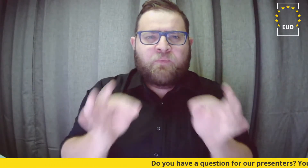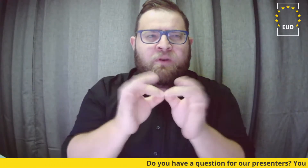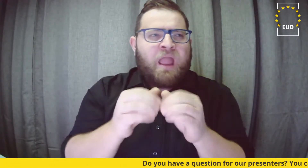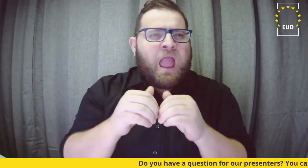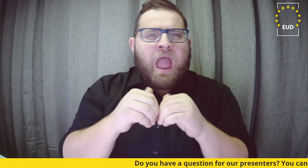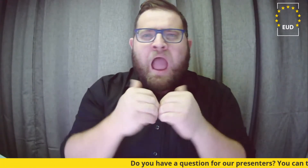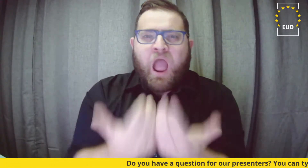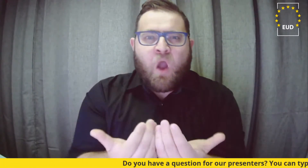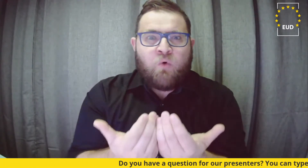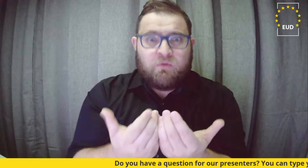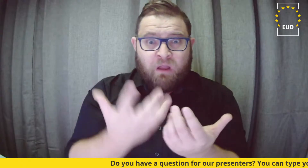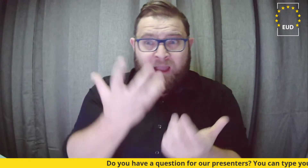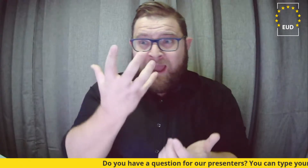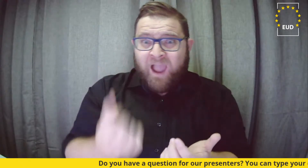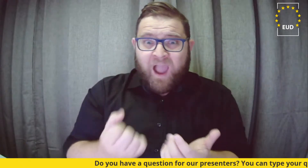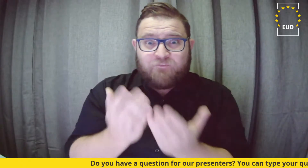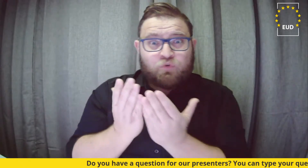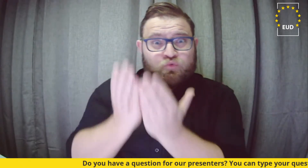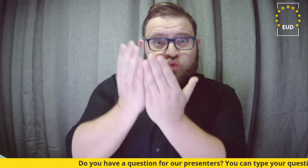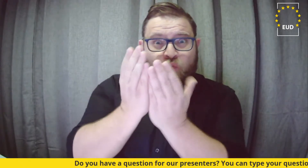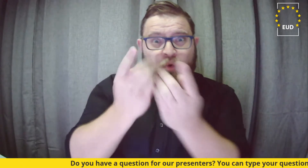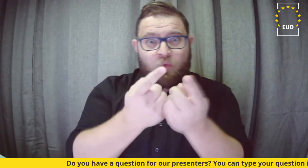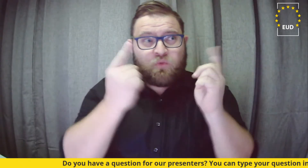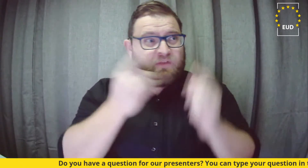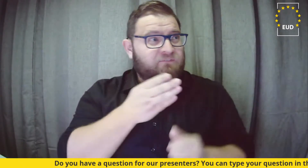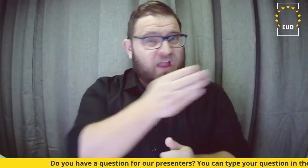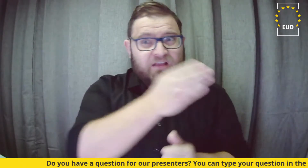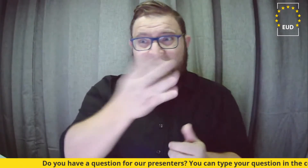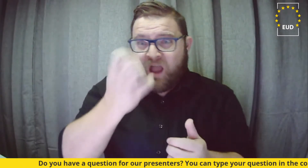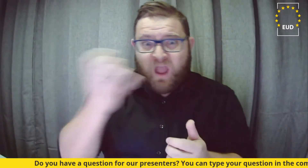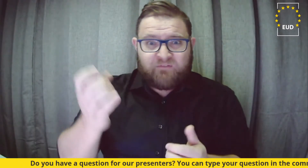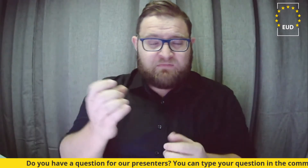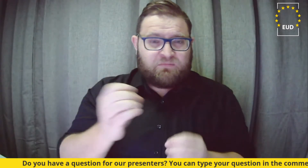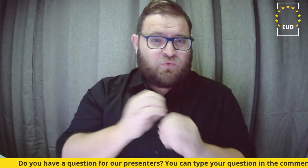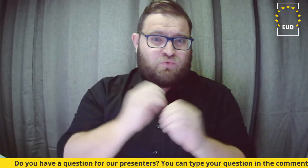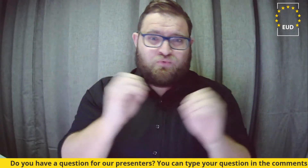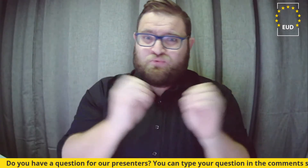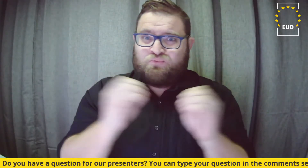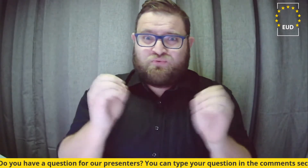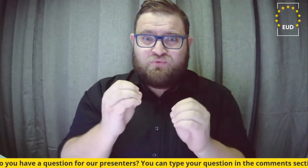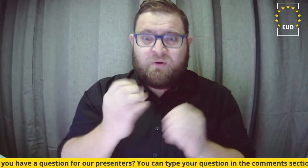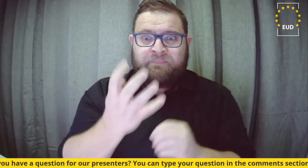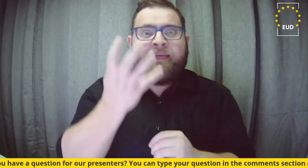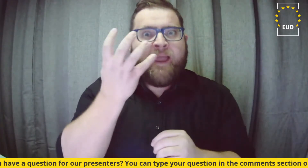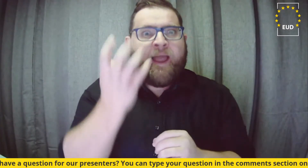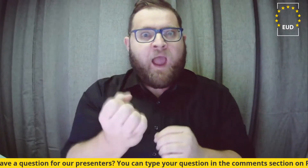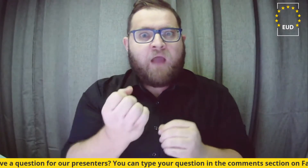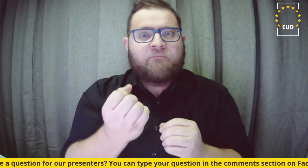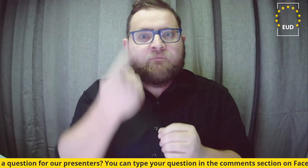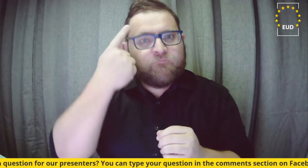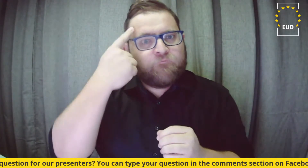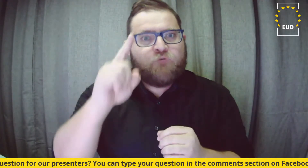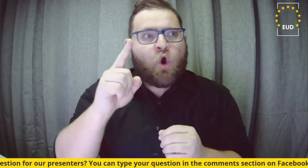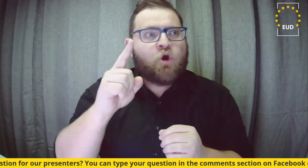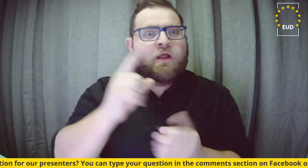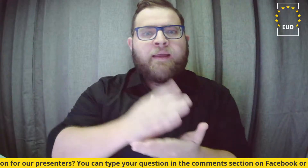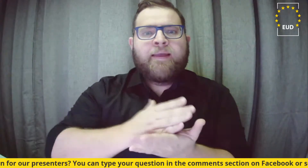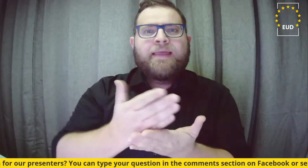I've been doing some research in how we can have quality criteria for sign